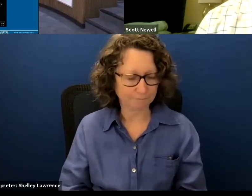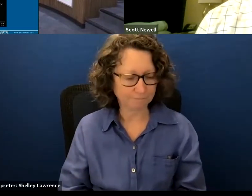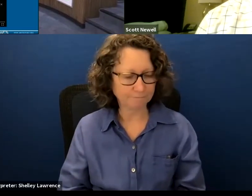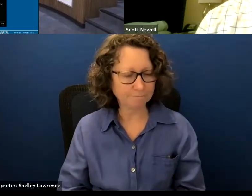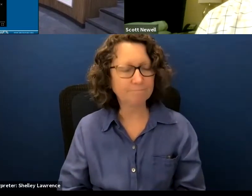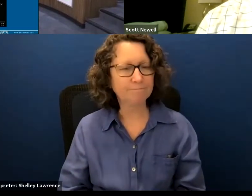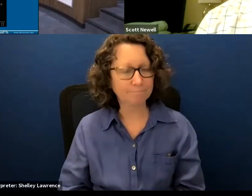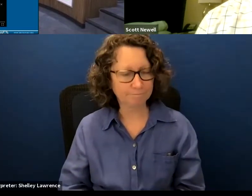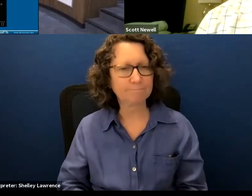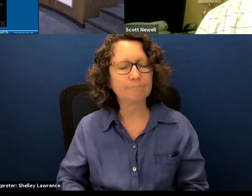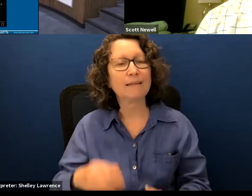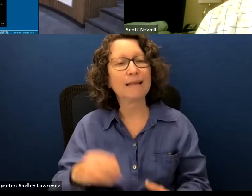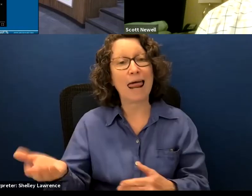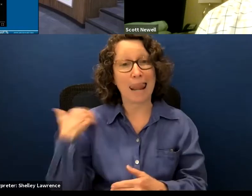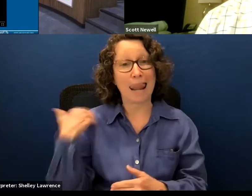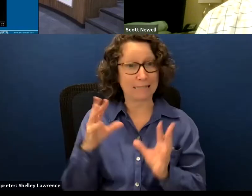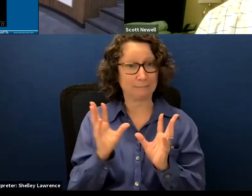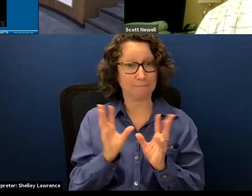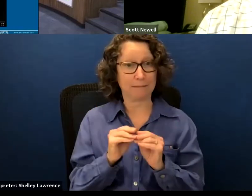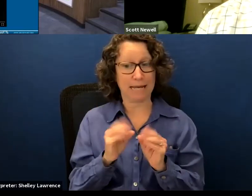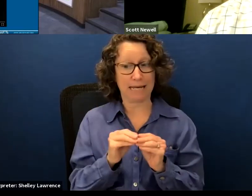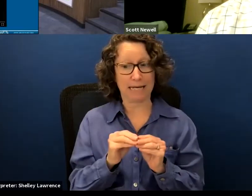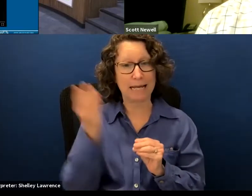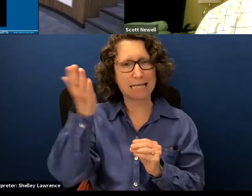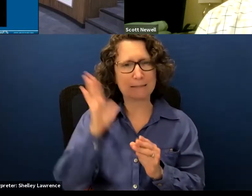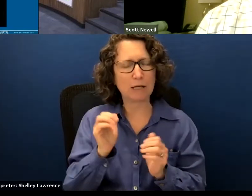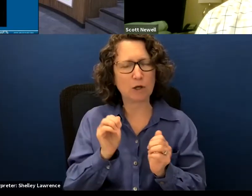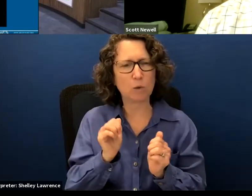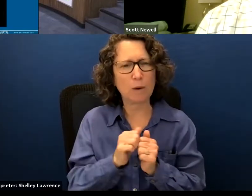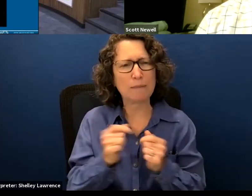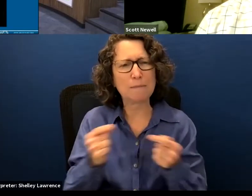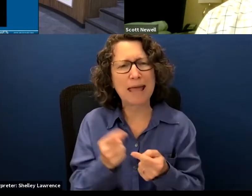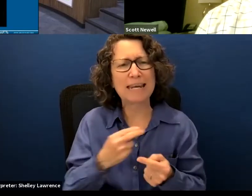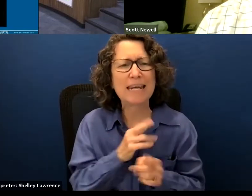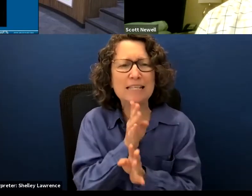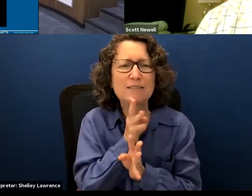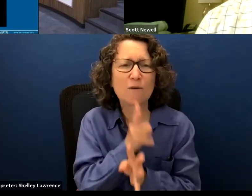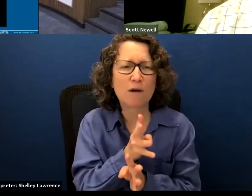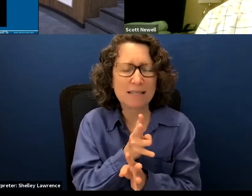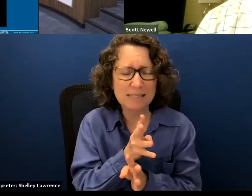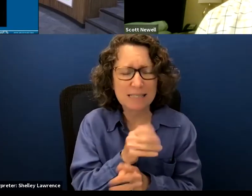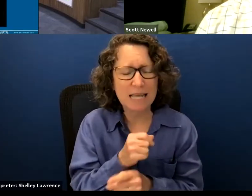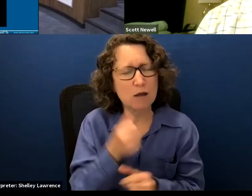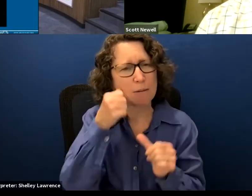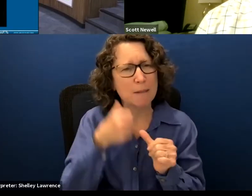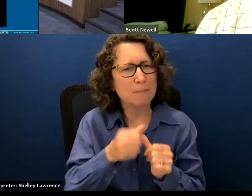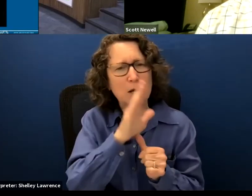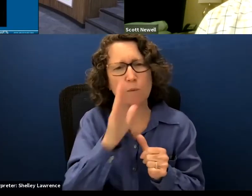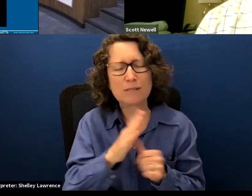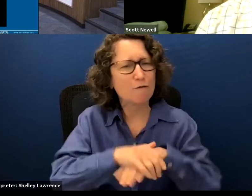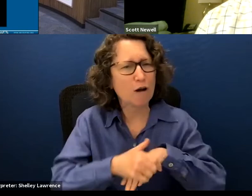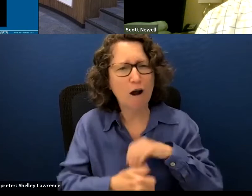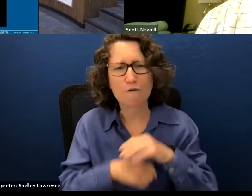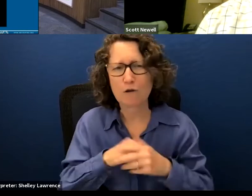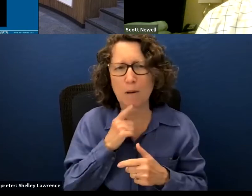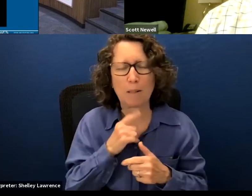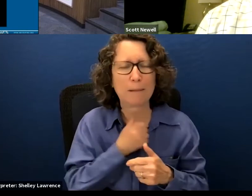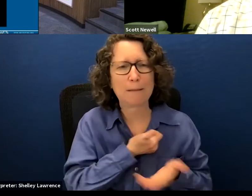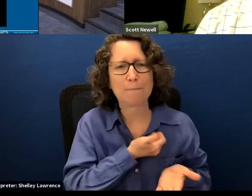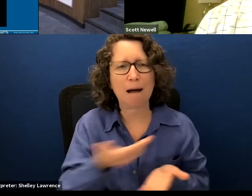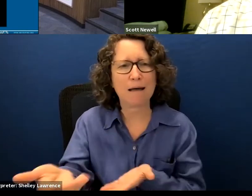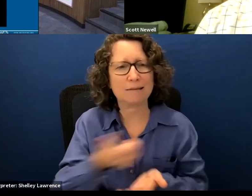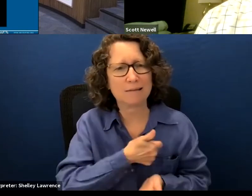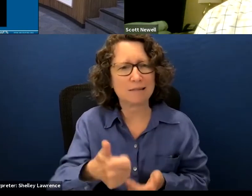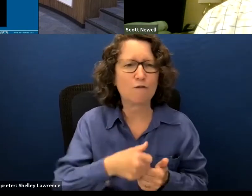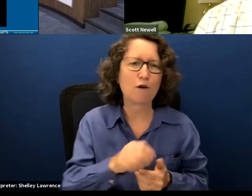Roseanne Crawford. At the last meeting, a speaker with pain in his voice recalled how he was never comfortable being bused from the East